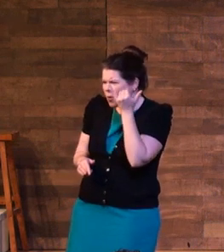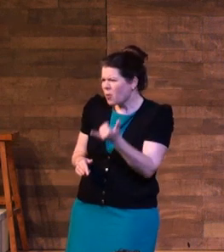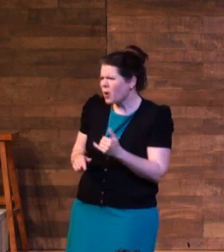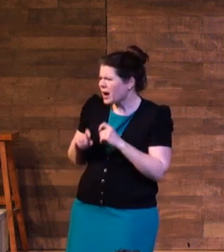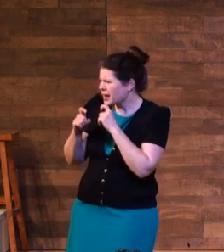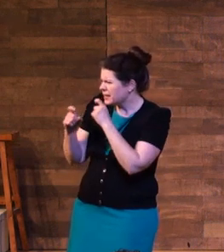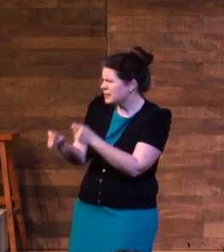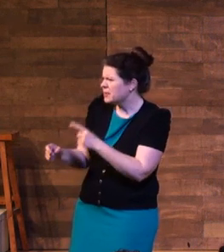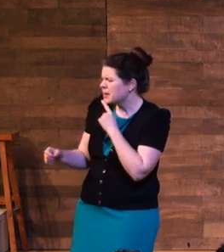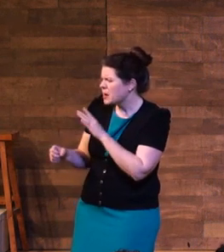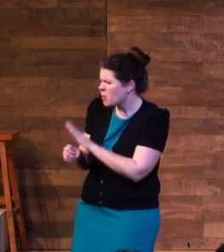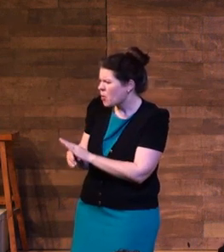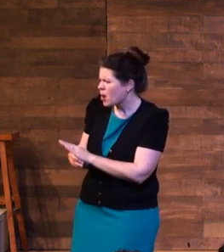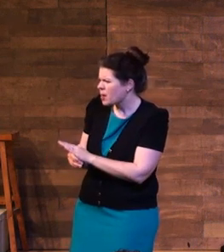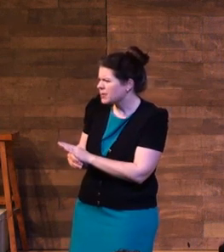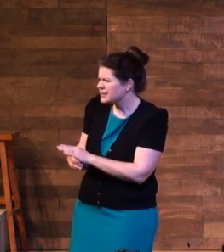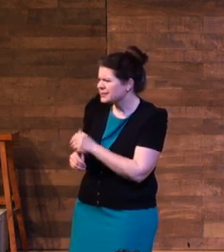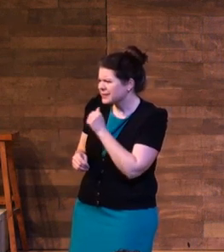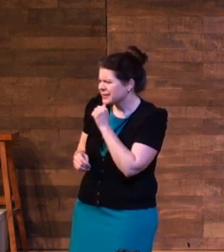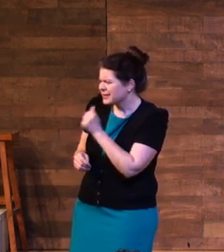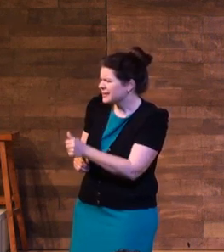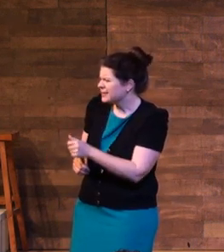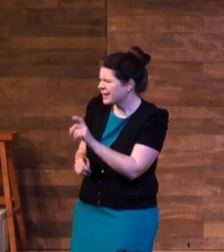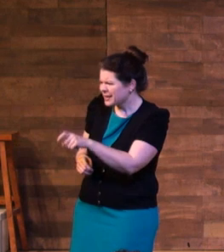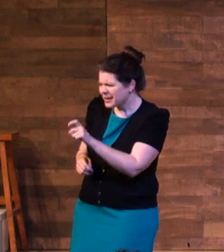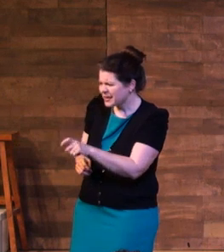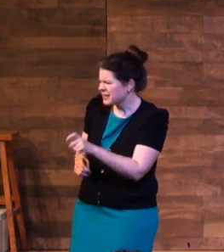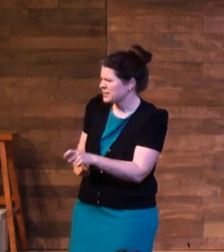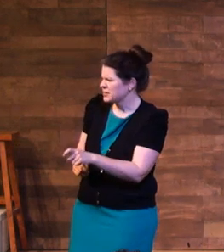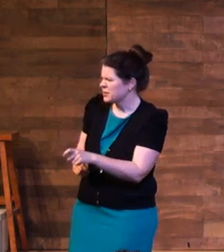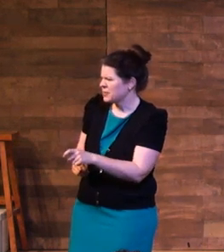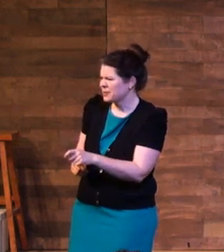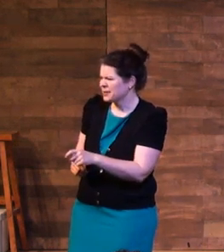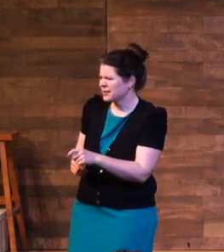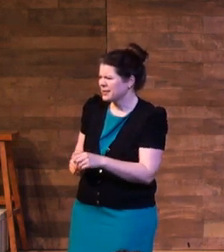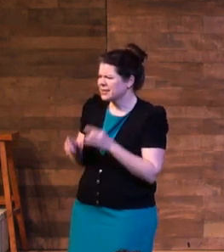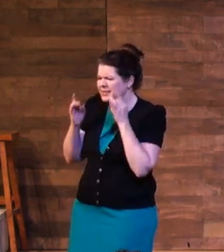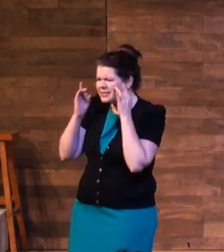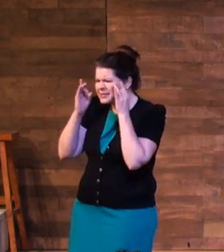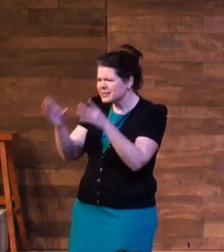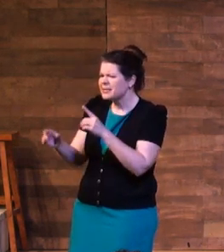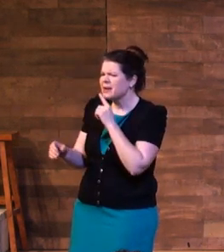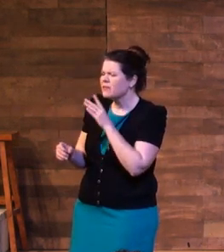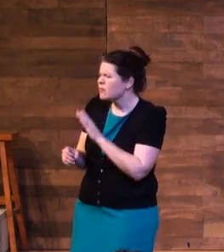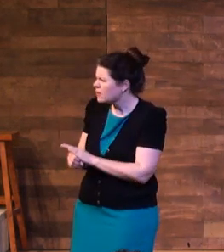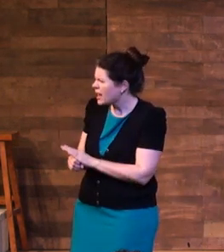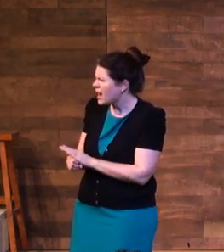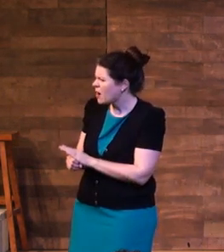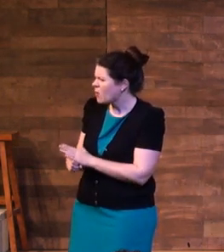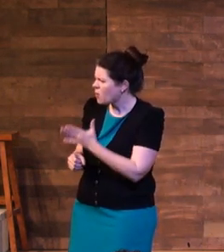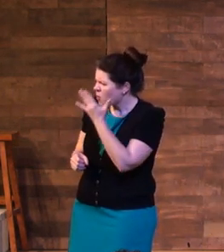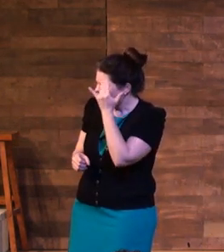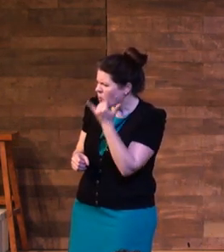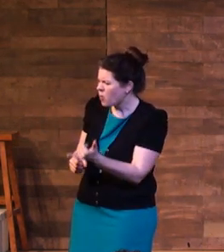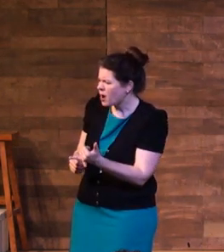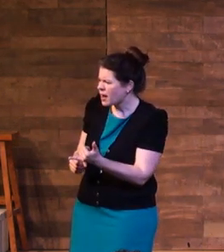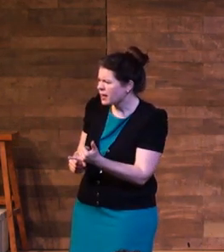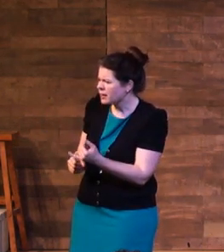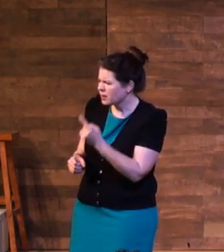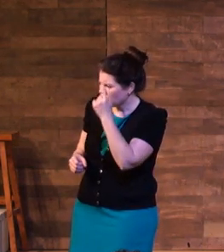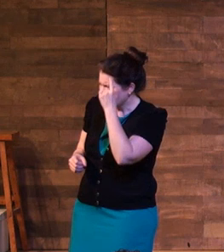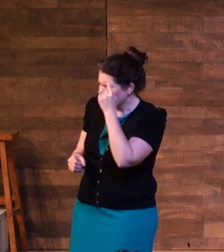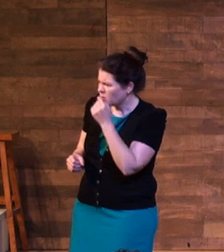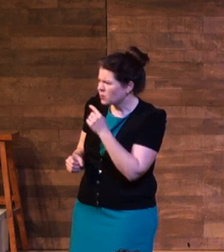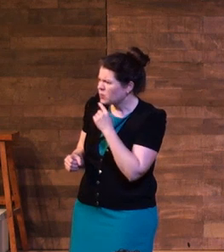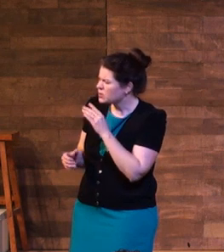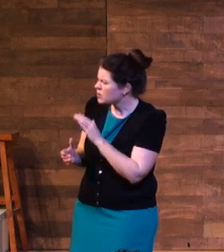deliver the Ammonites into your hands. Why do you make this vow? And it's a terrible vow. Why would you vow that someone else would have to pay